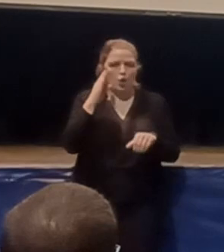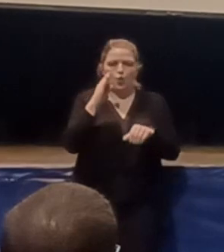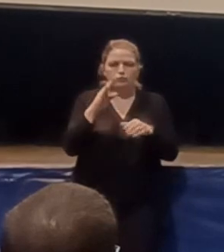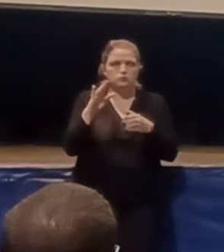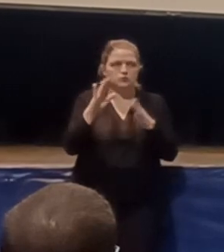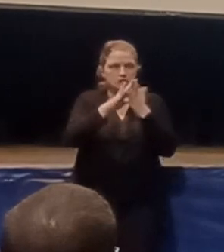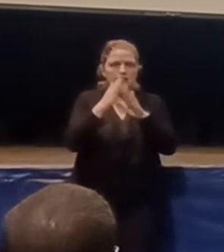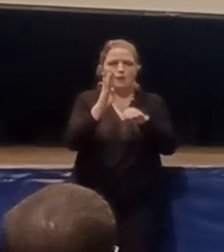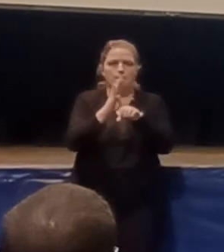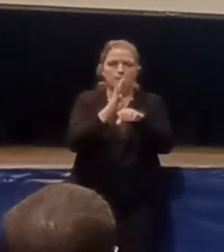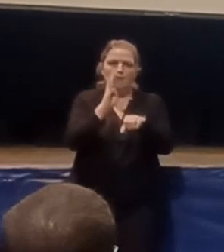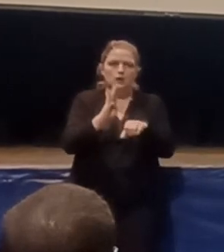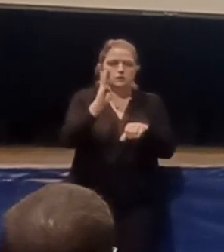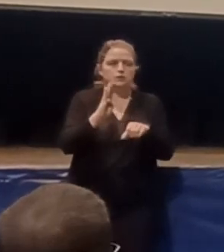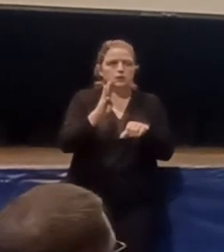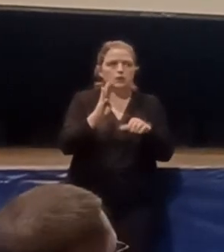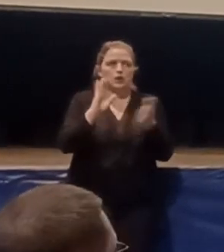in terms of scale.